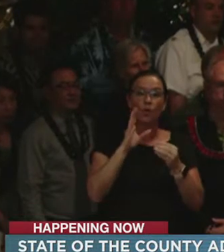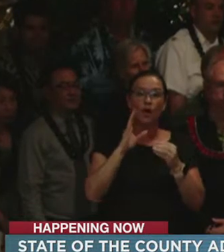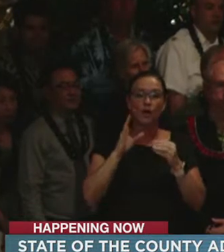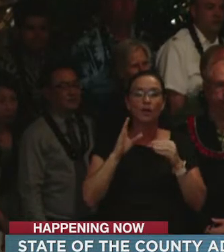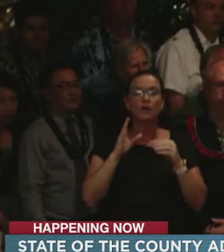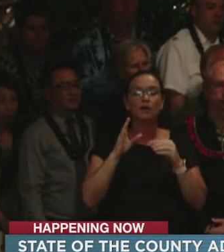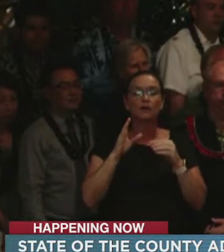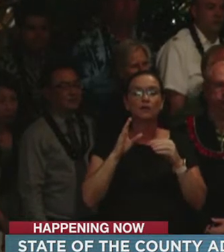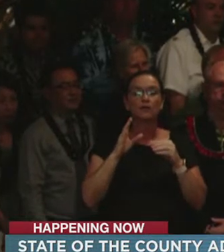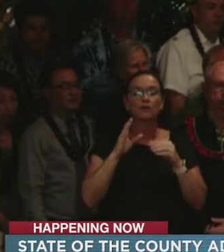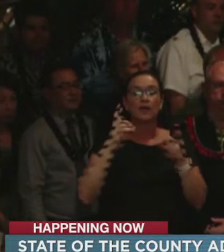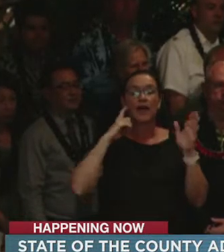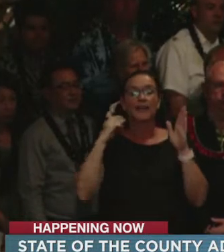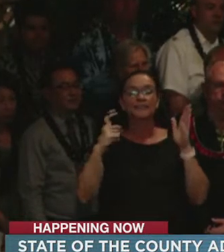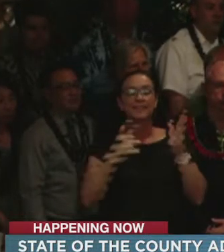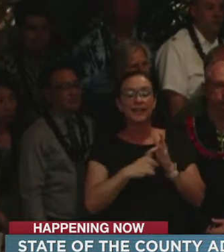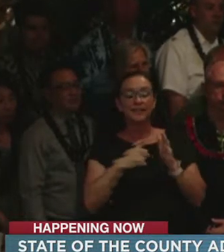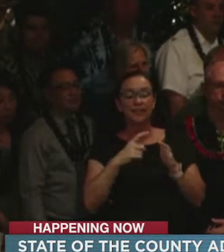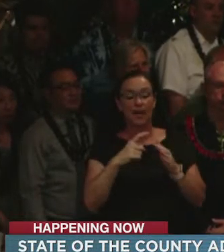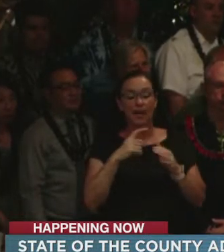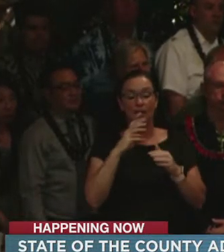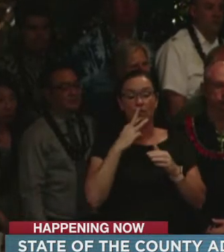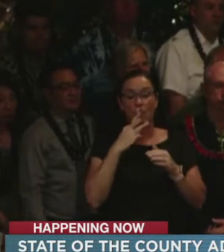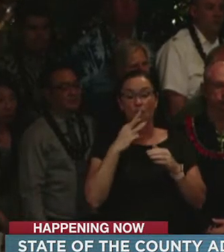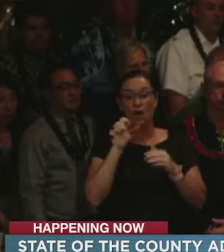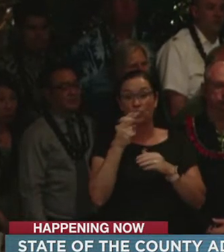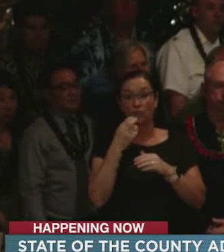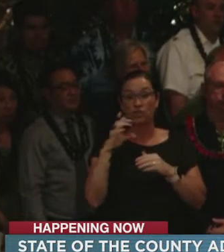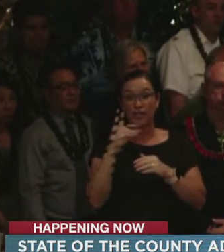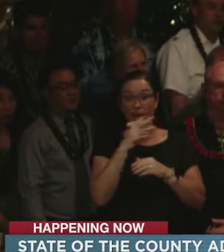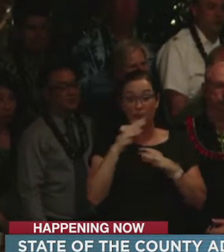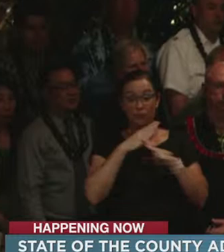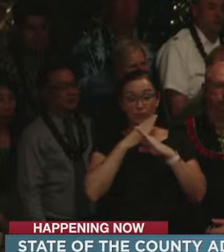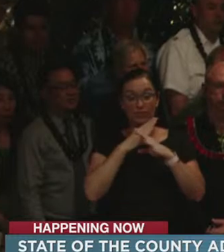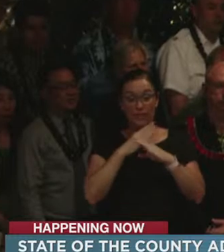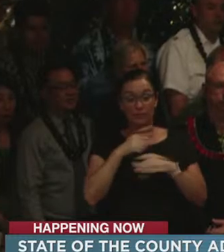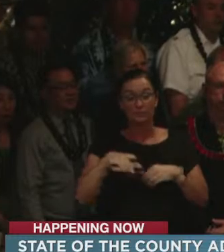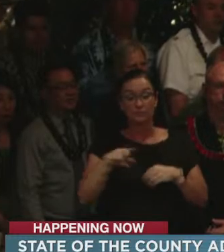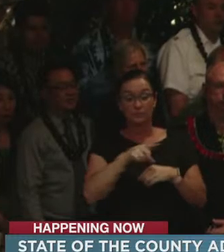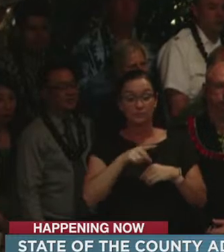protect identified watershed, directly improving watershed recharge.